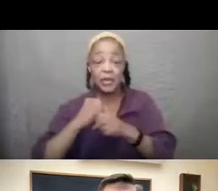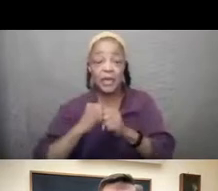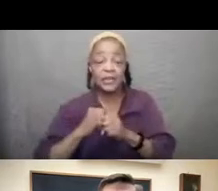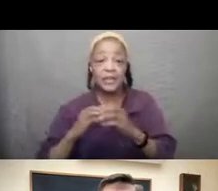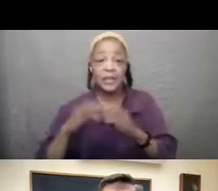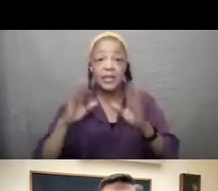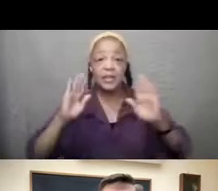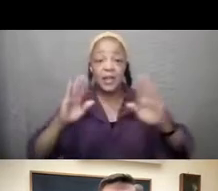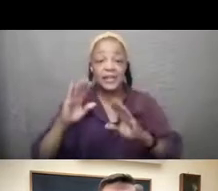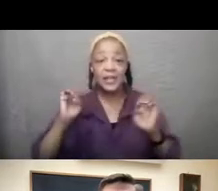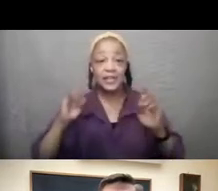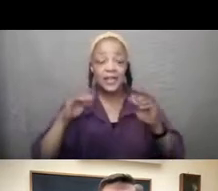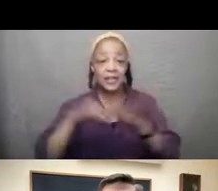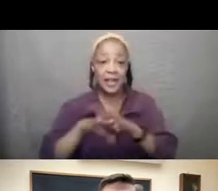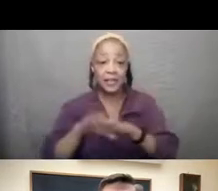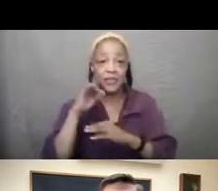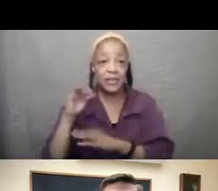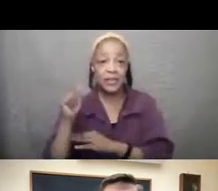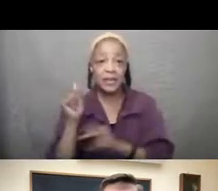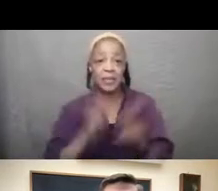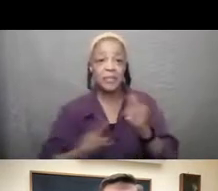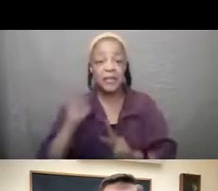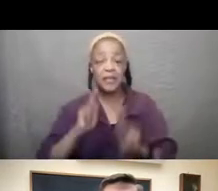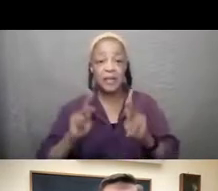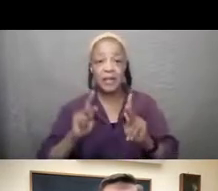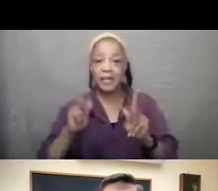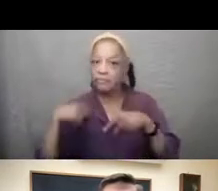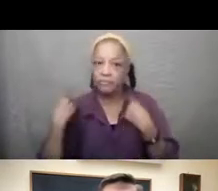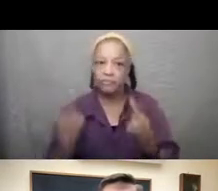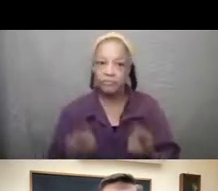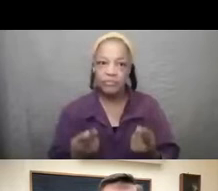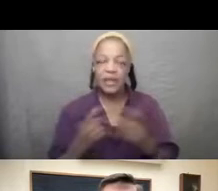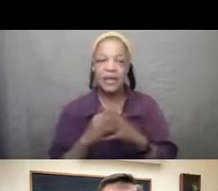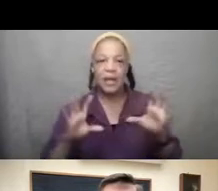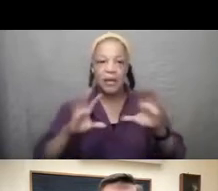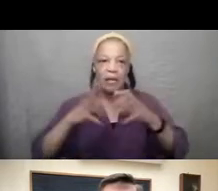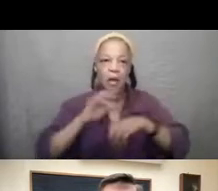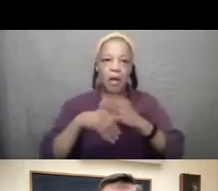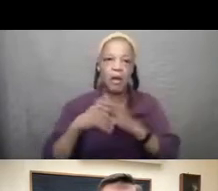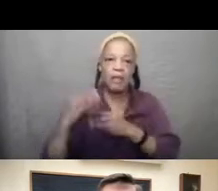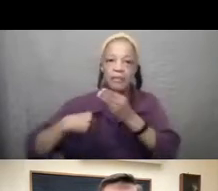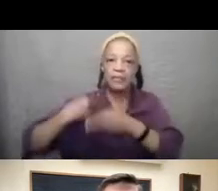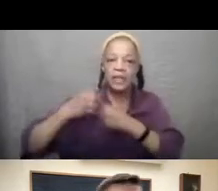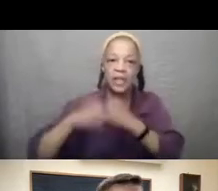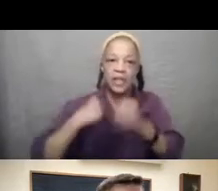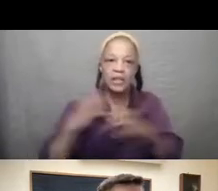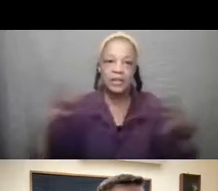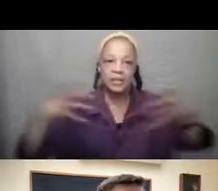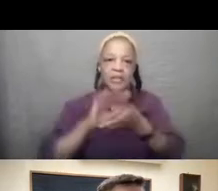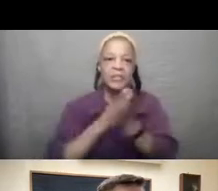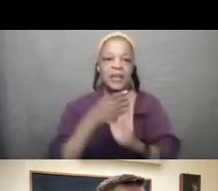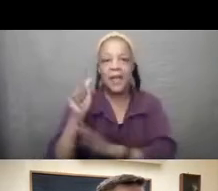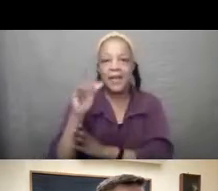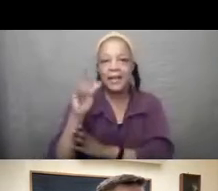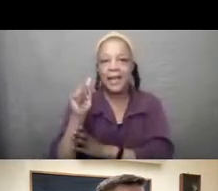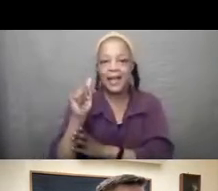educational access for the disabled that had been seen, and the coalescing of decades of work into the ADA of 1990,